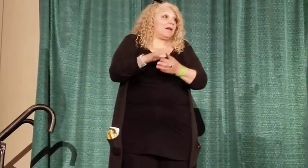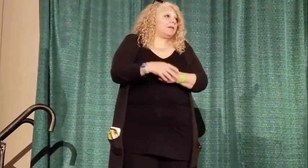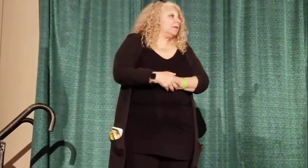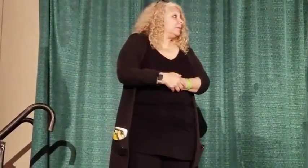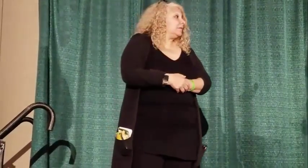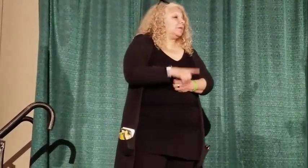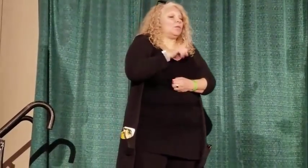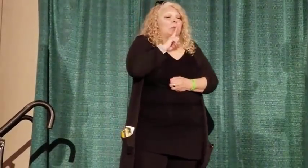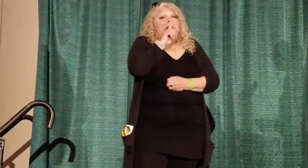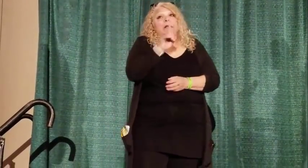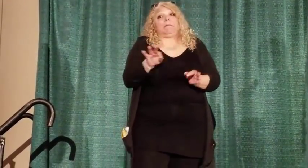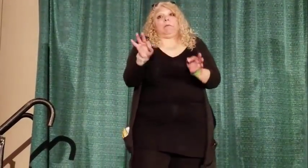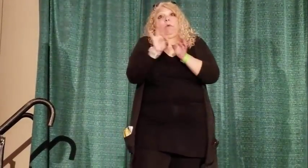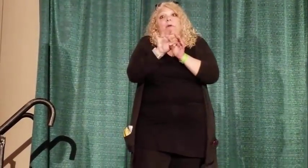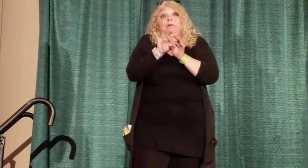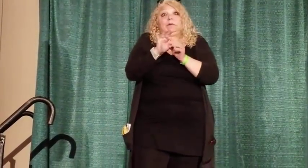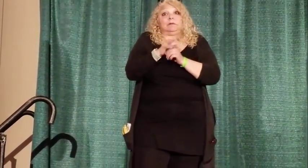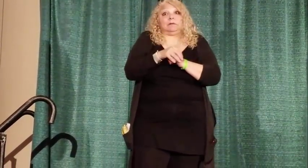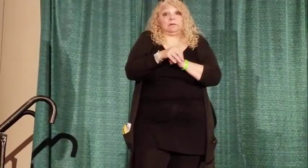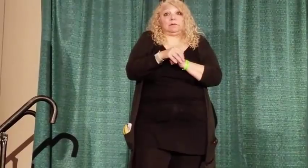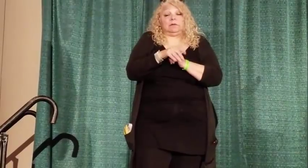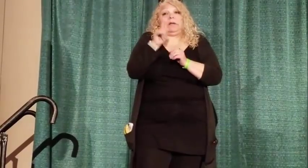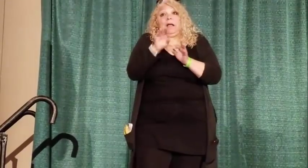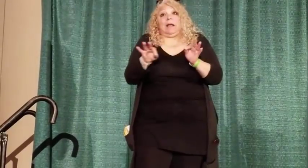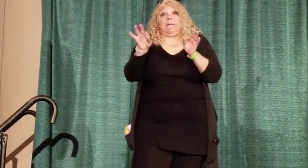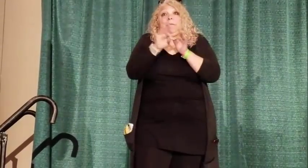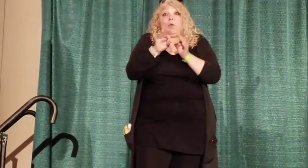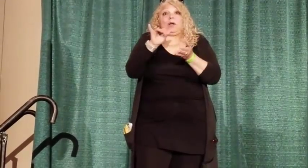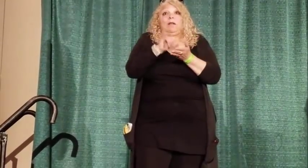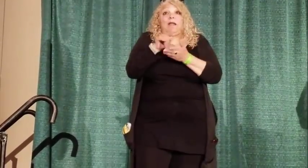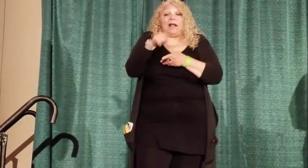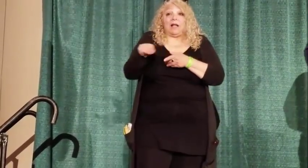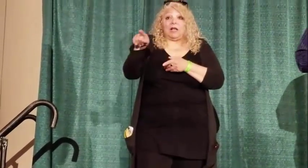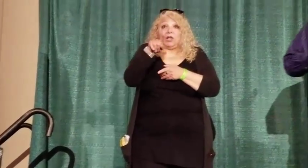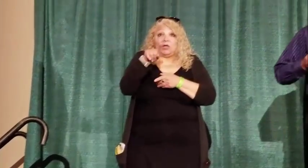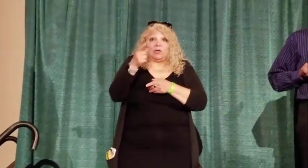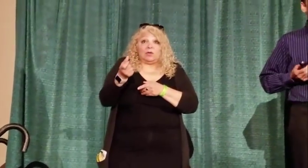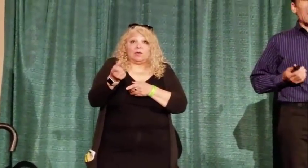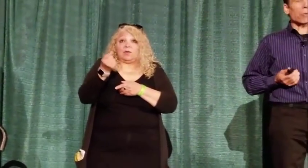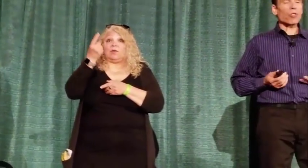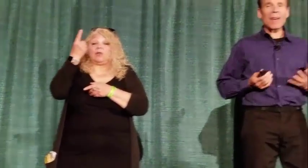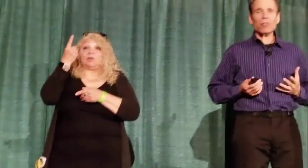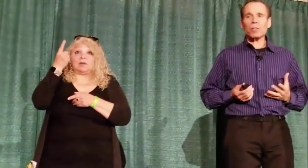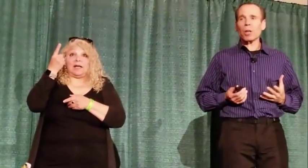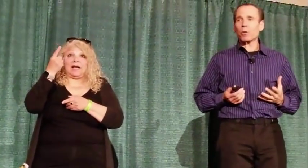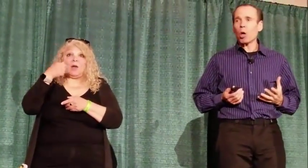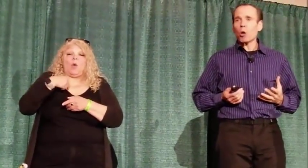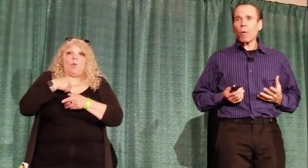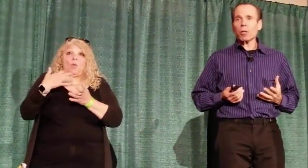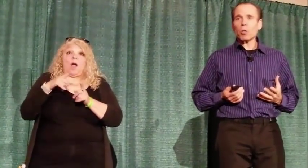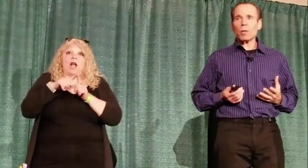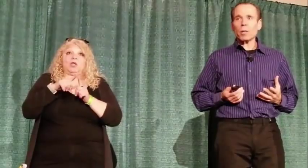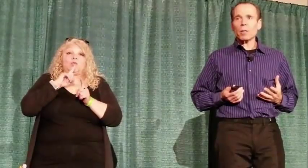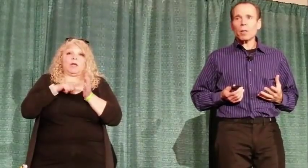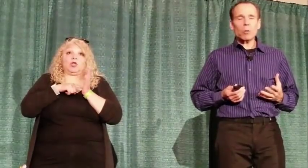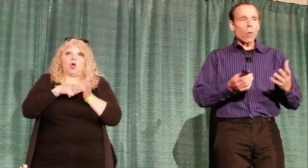This is really important. It's important we put on that oxygen mask and we are examples of excellent health for